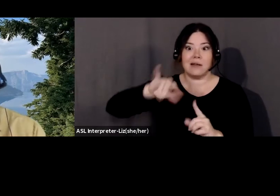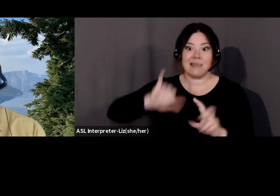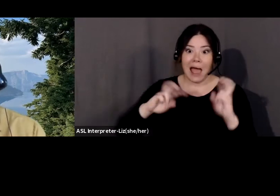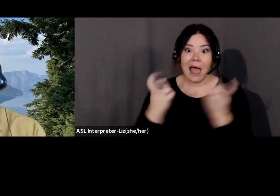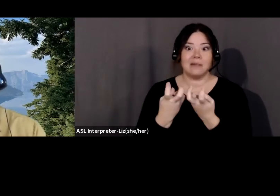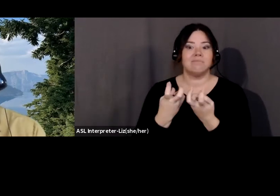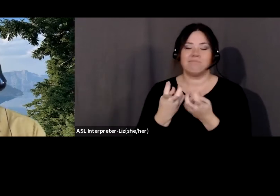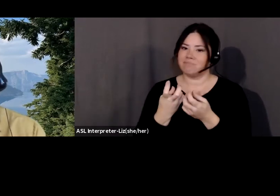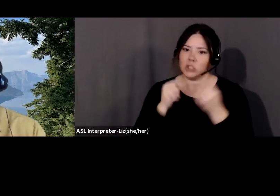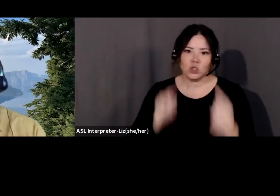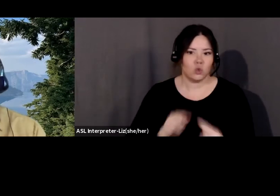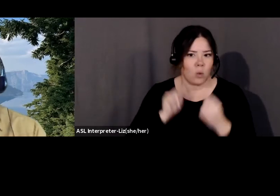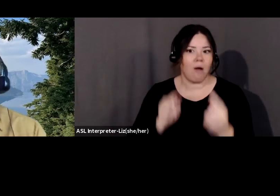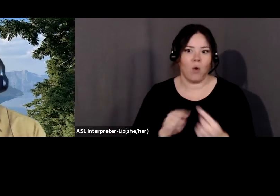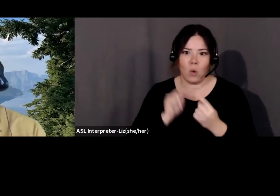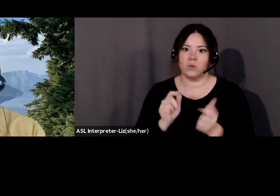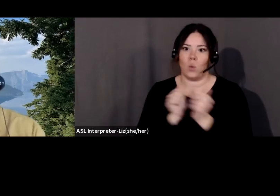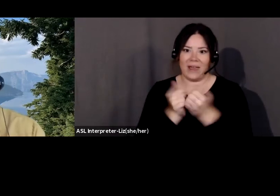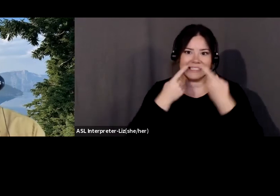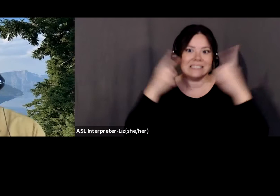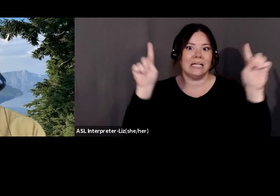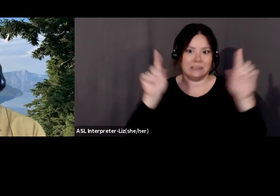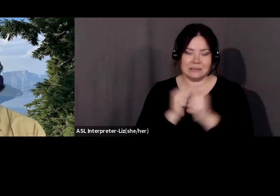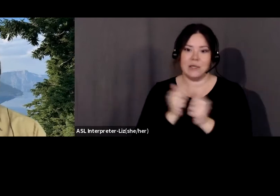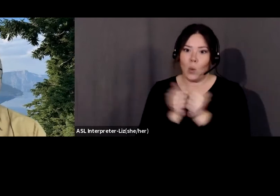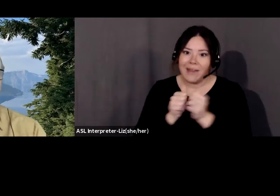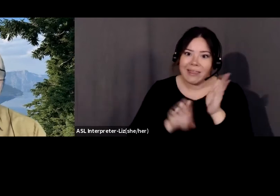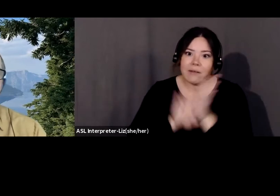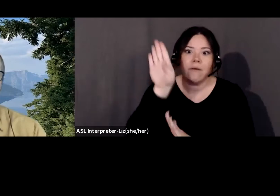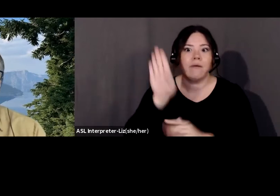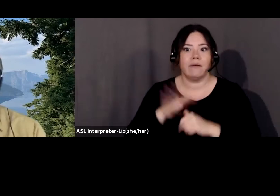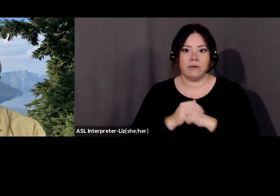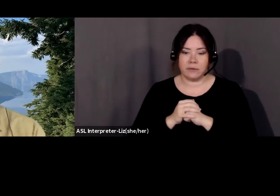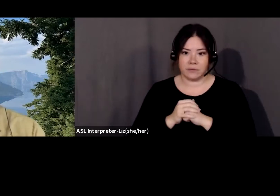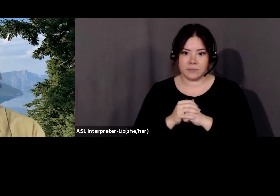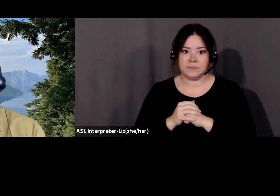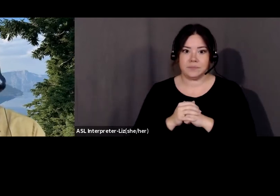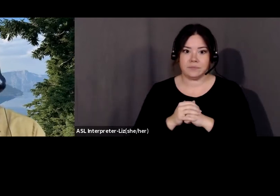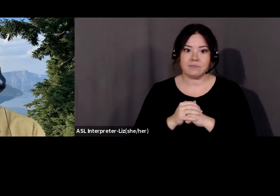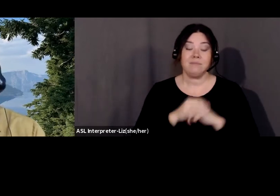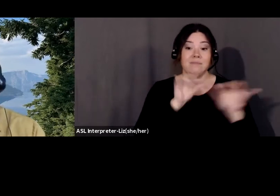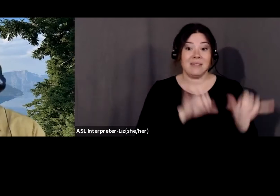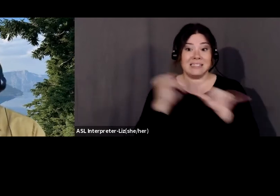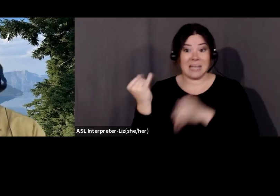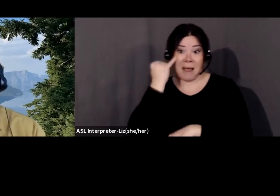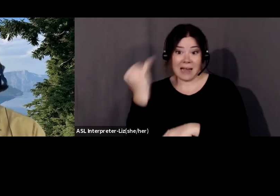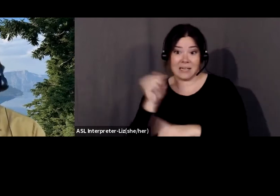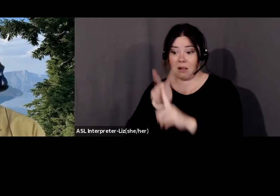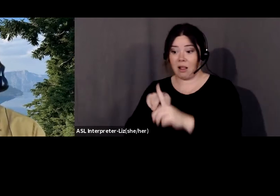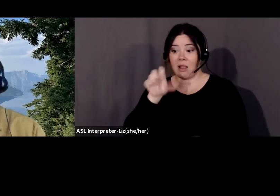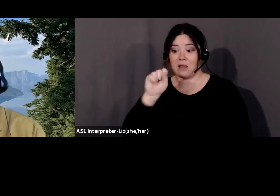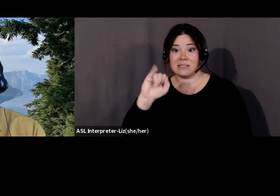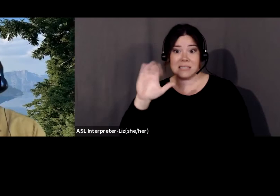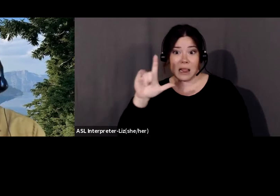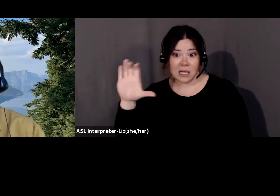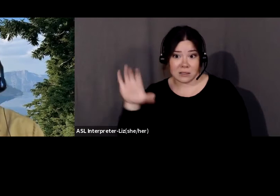achieving effective outcomes with striving. And so the same is true for SILCs. And it's even